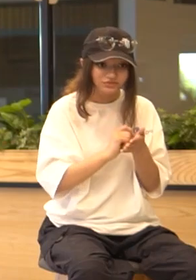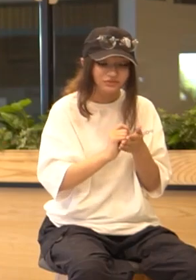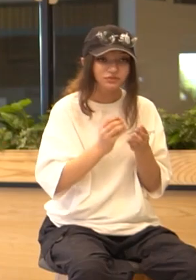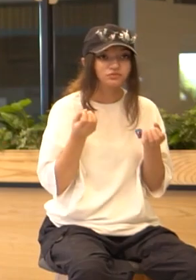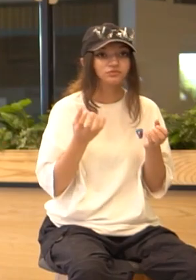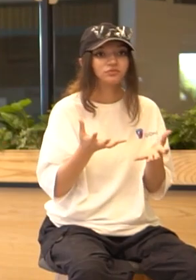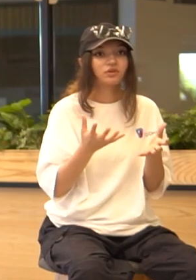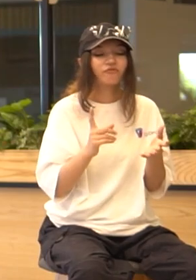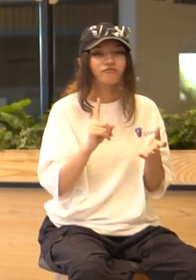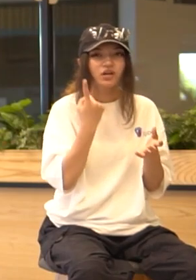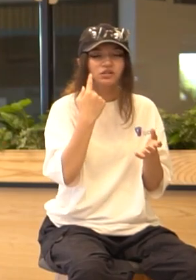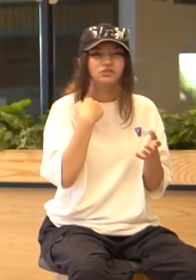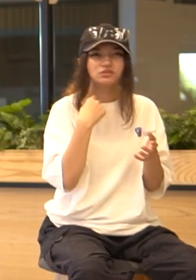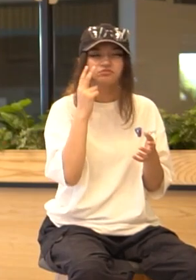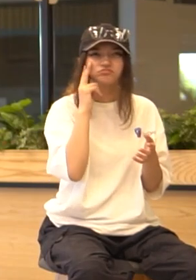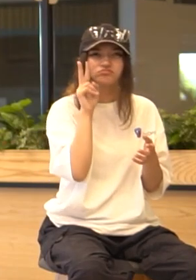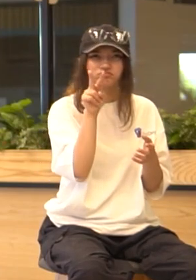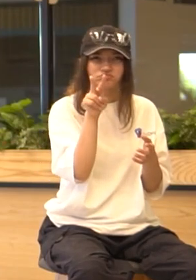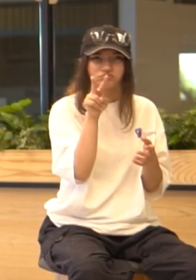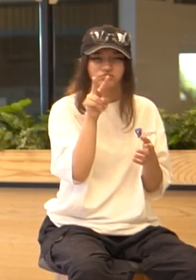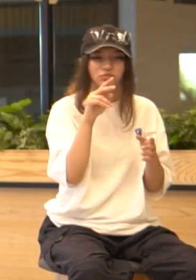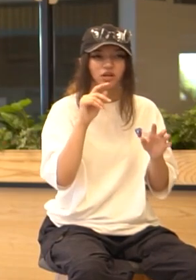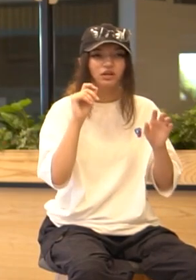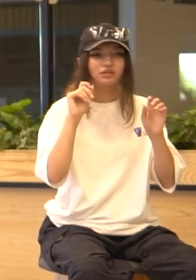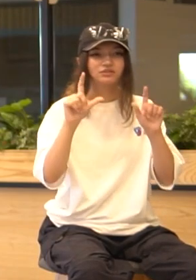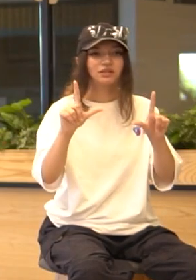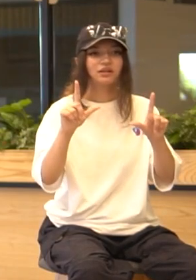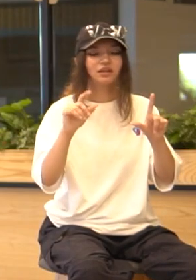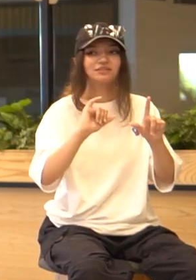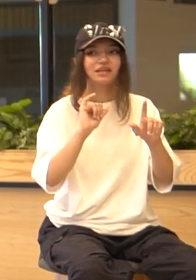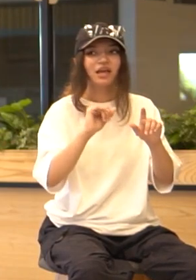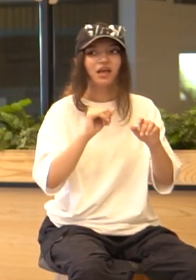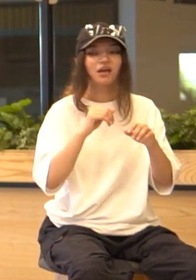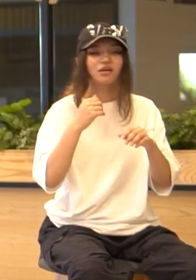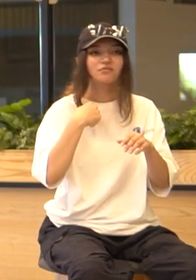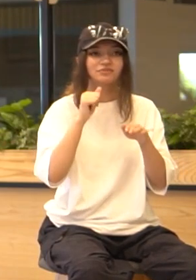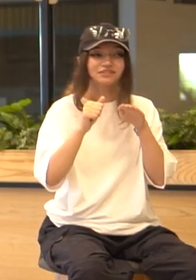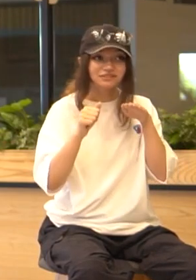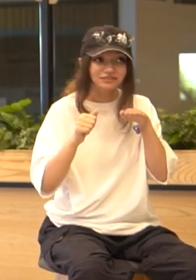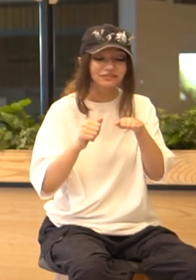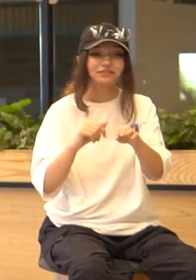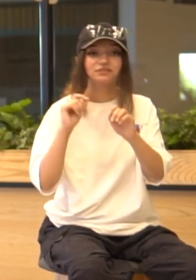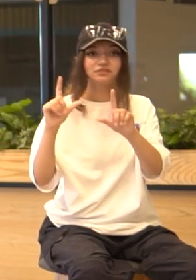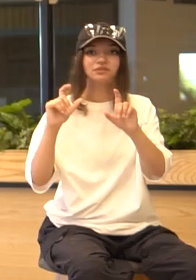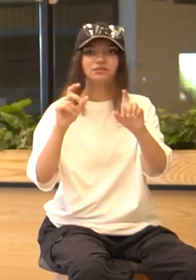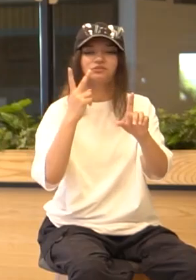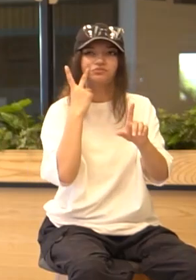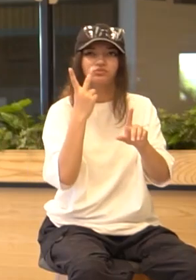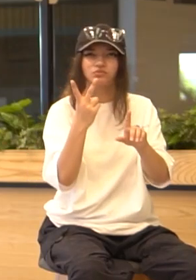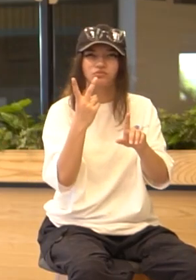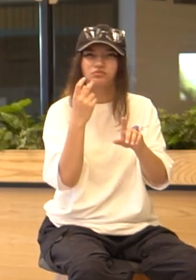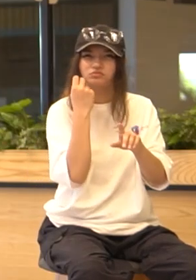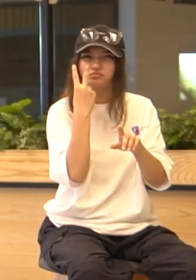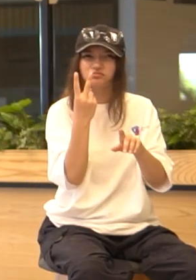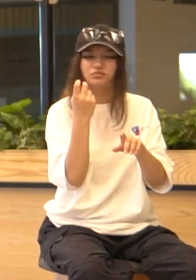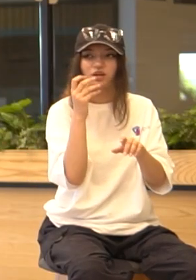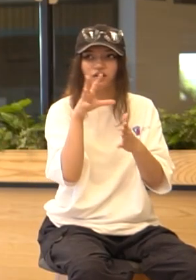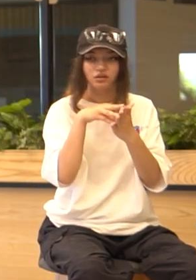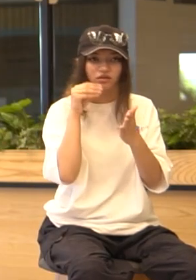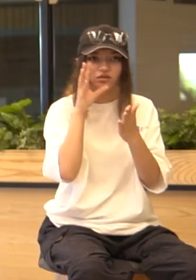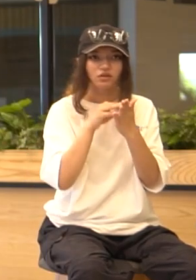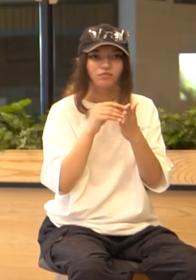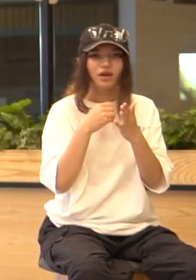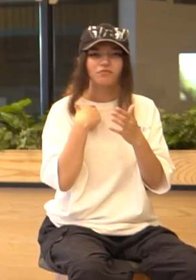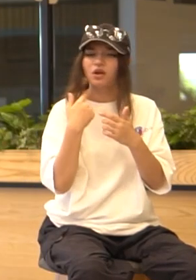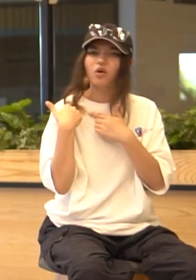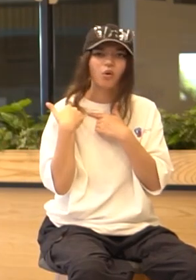that I noticed were the signboards. And it was not unsurprising, because I had always been passionate about